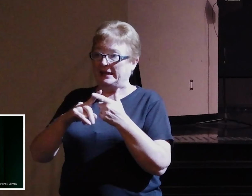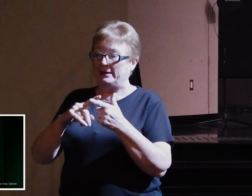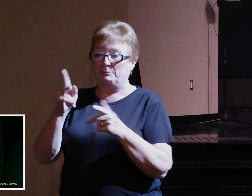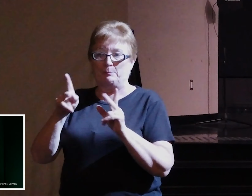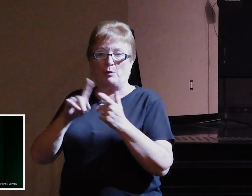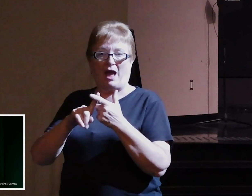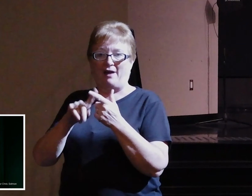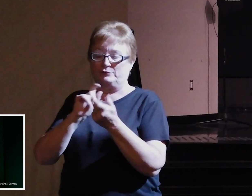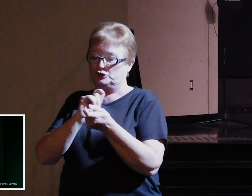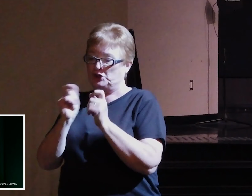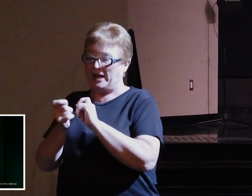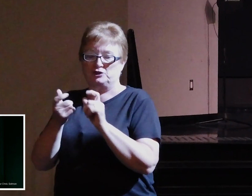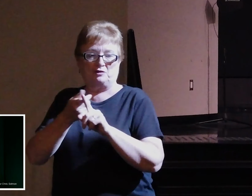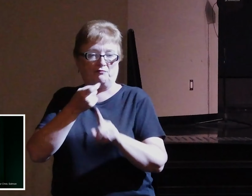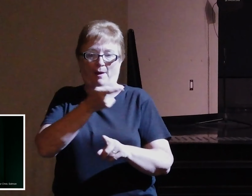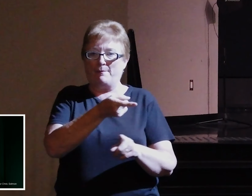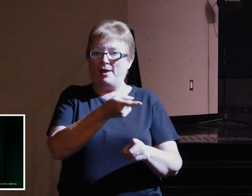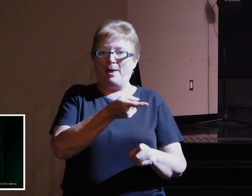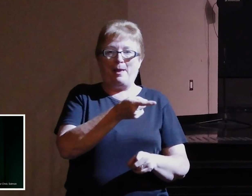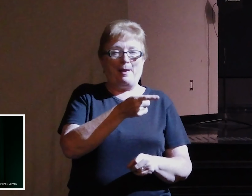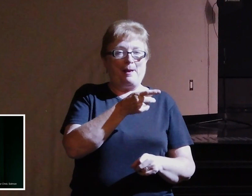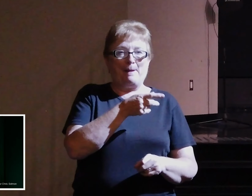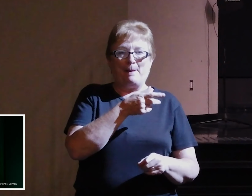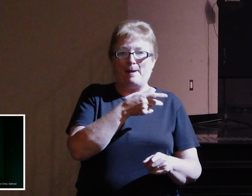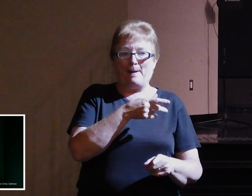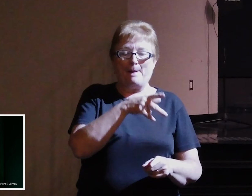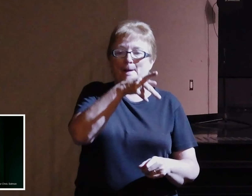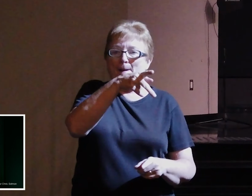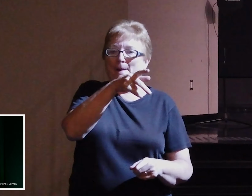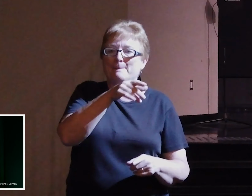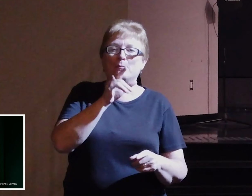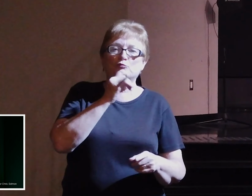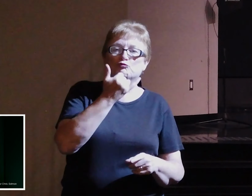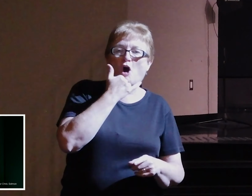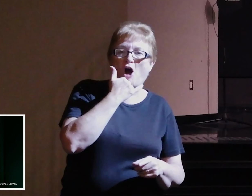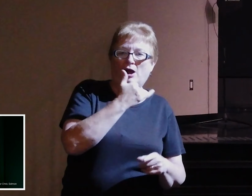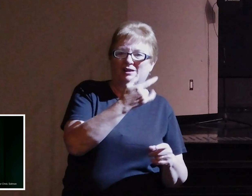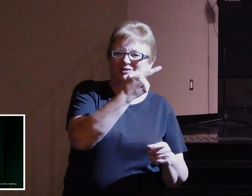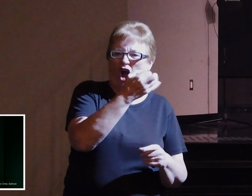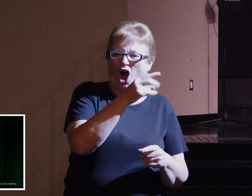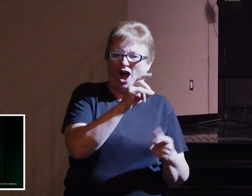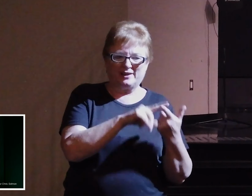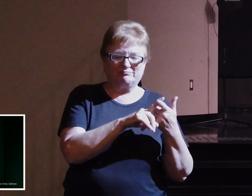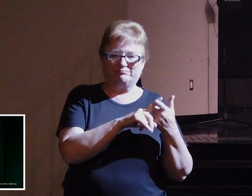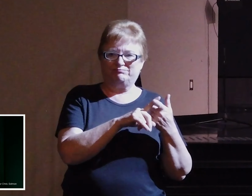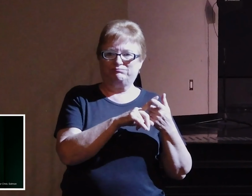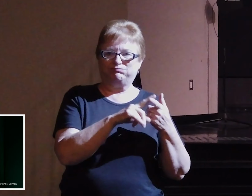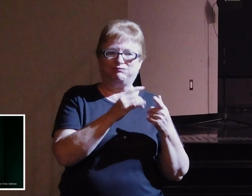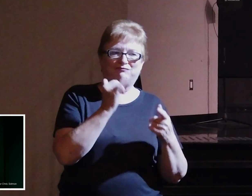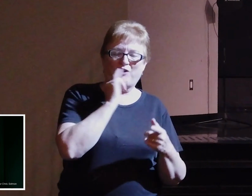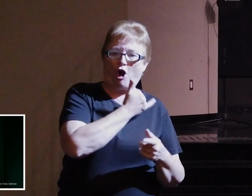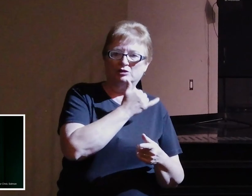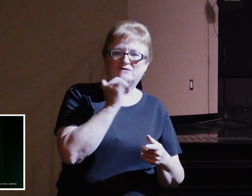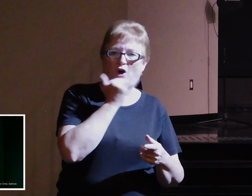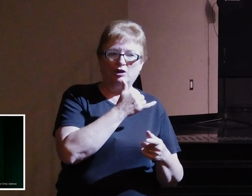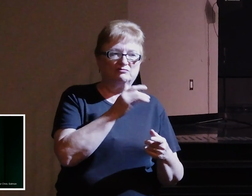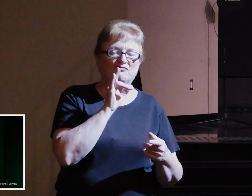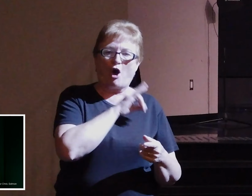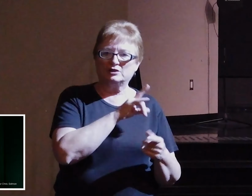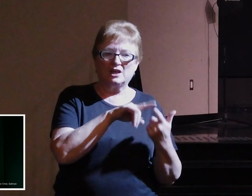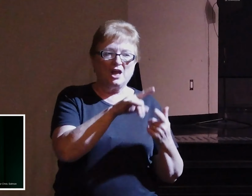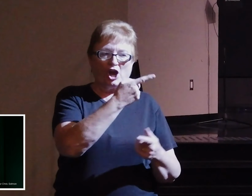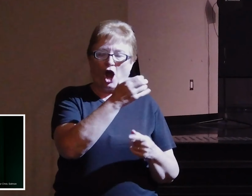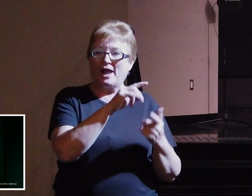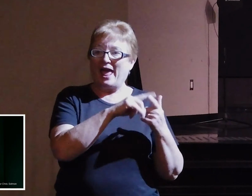away from pagan gods. And by converting, they are now different. Their lives have been upended. Their